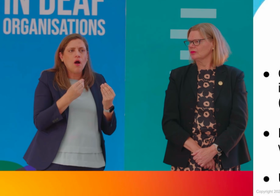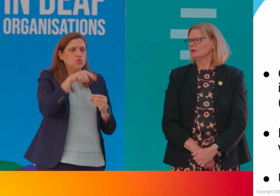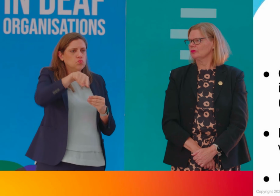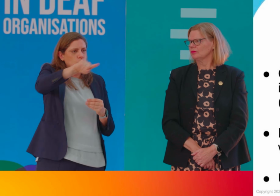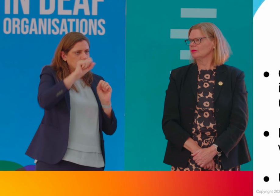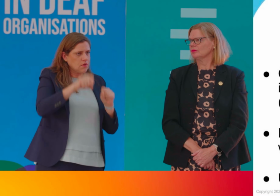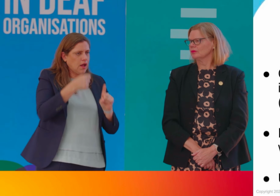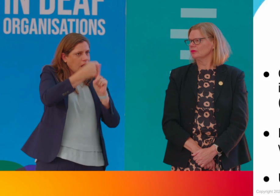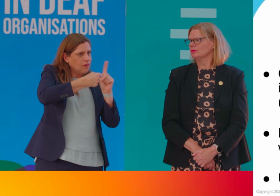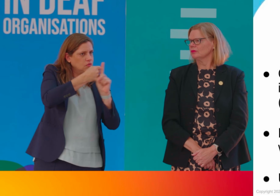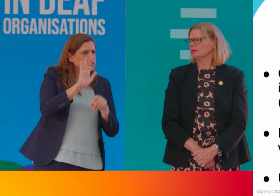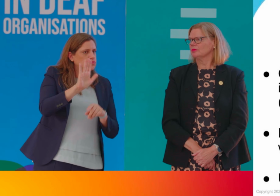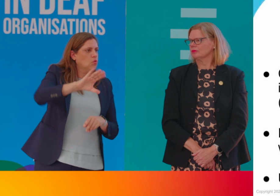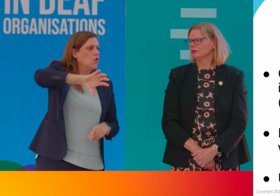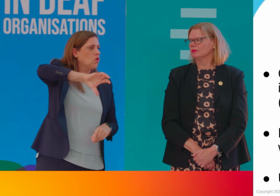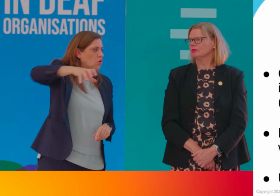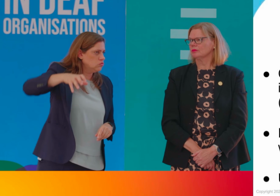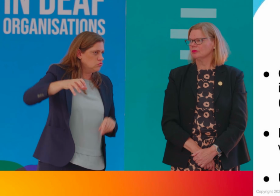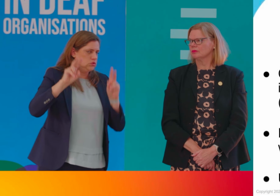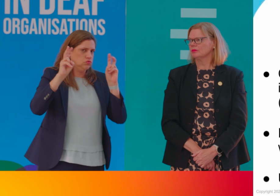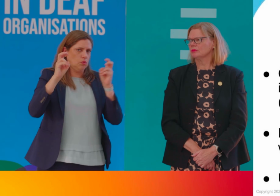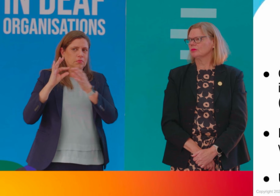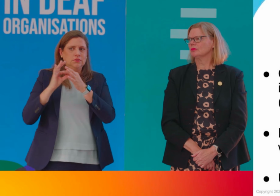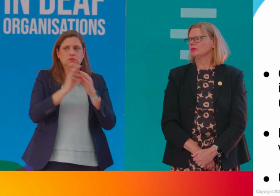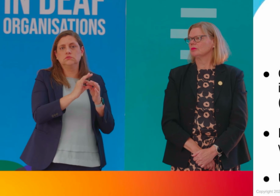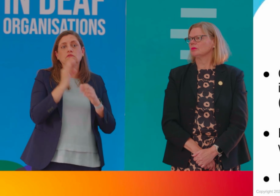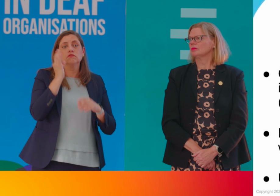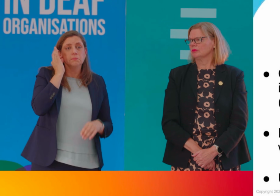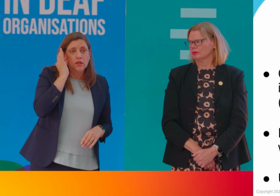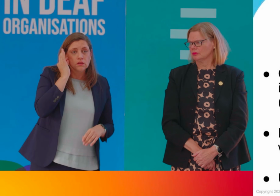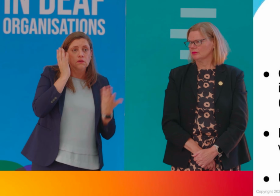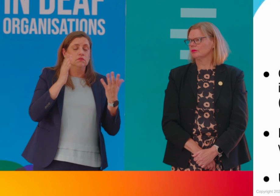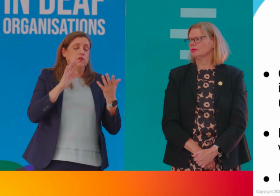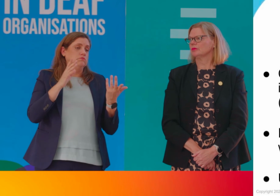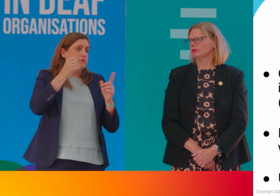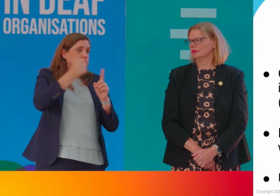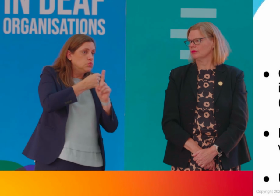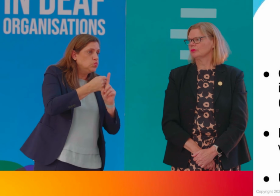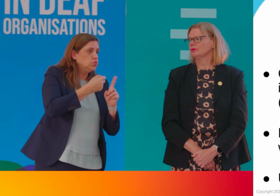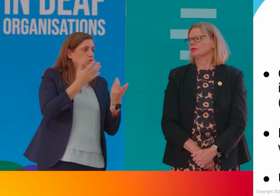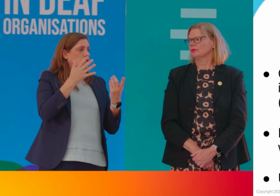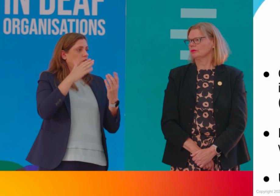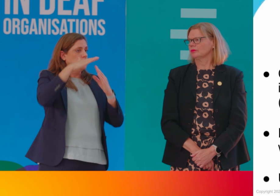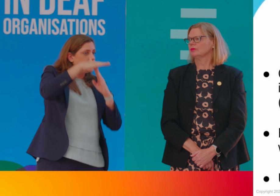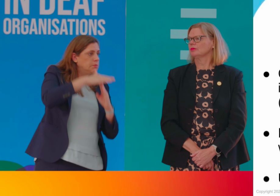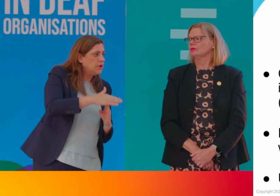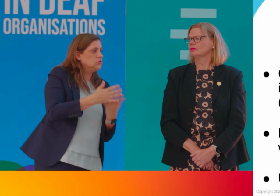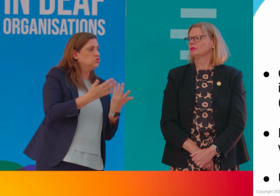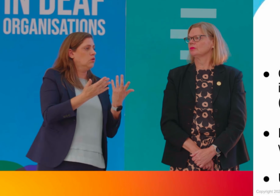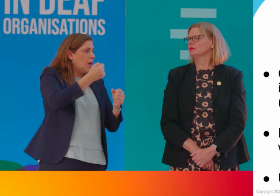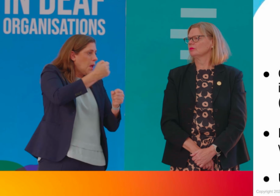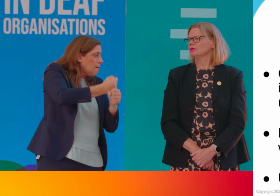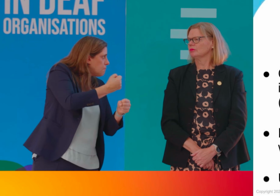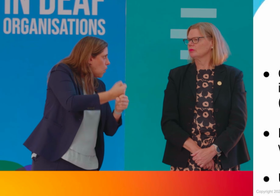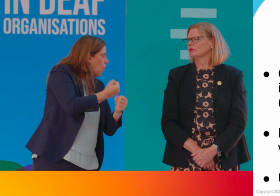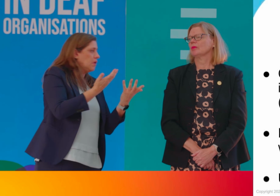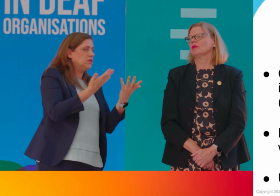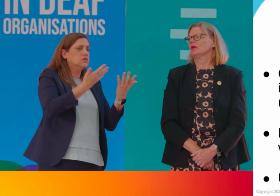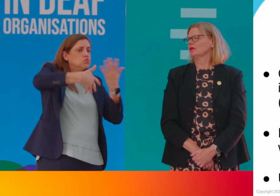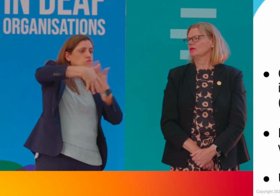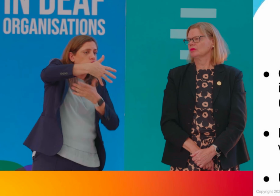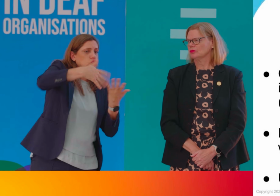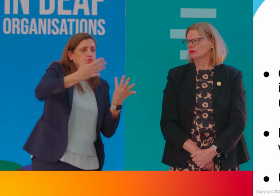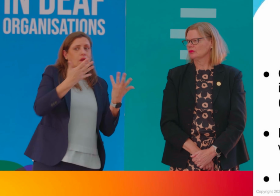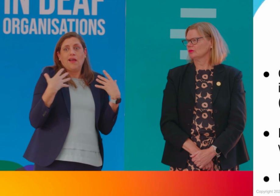tools of advocacy that will be instrumental in your advocacy journey on